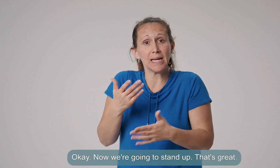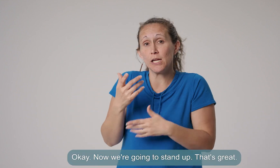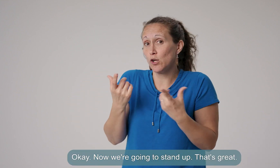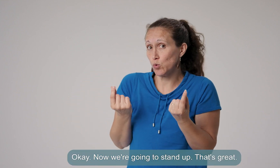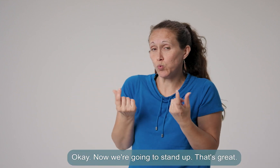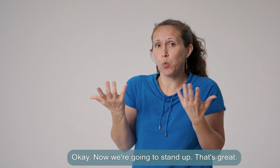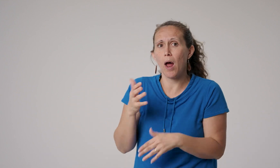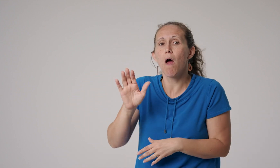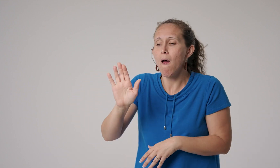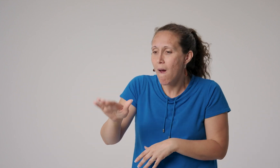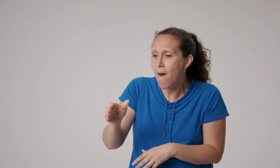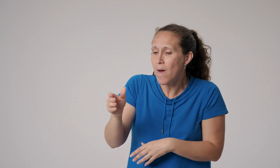That's great.